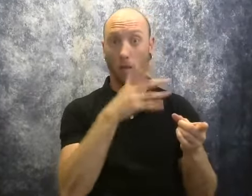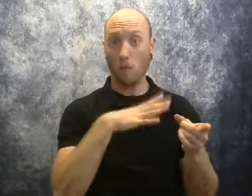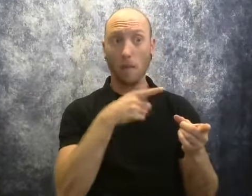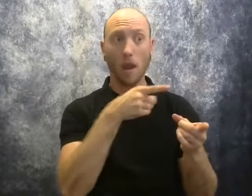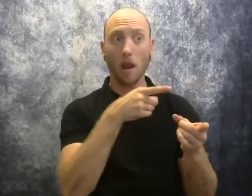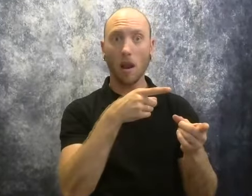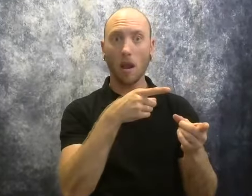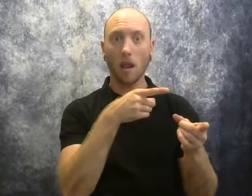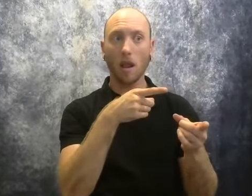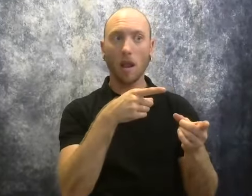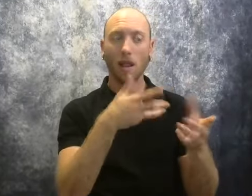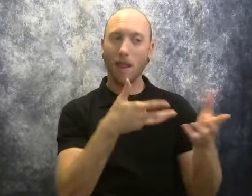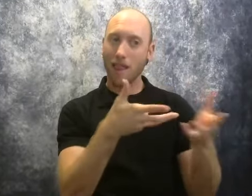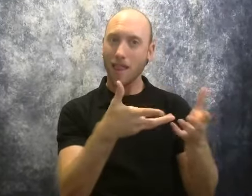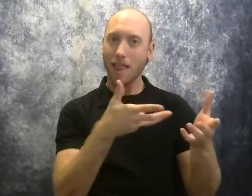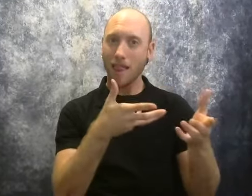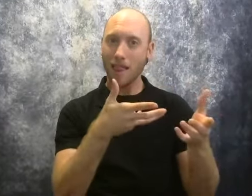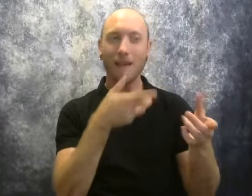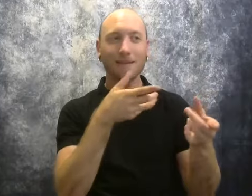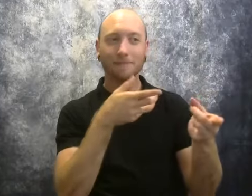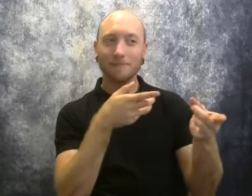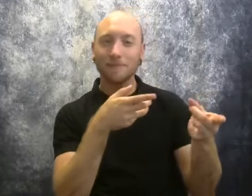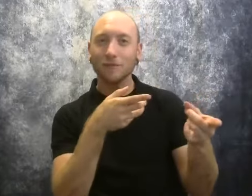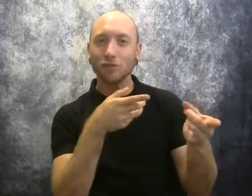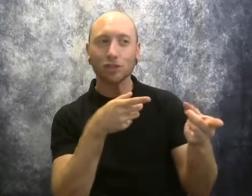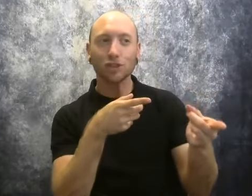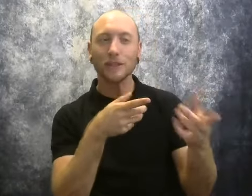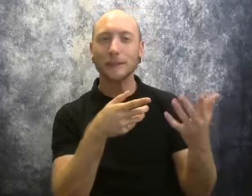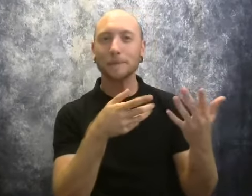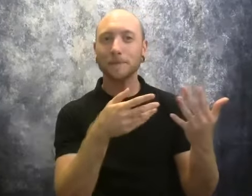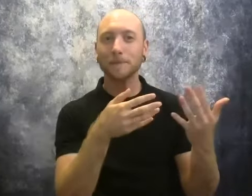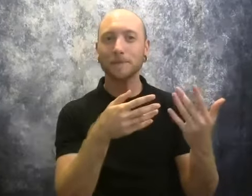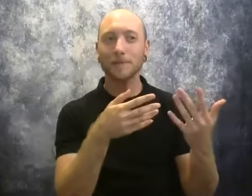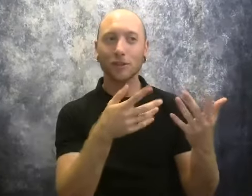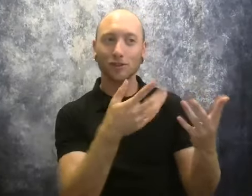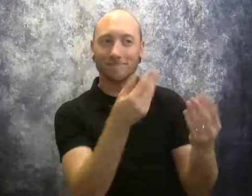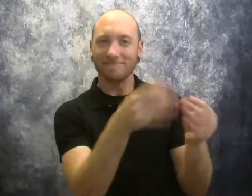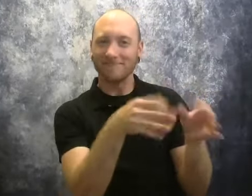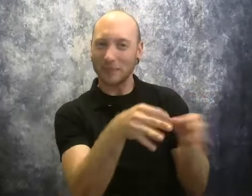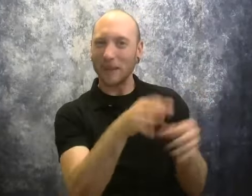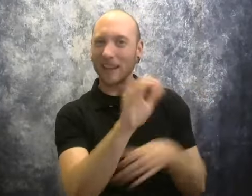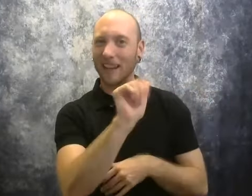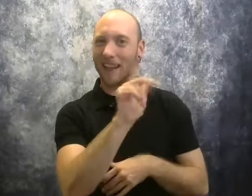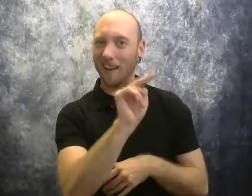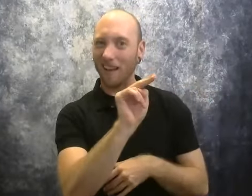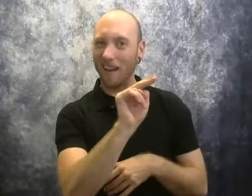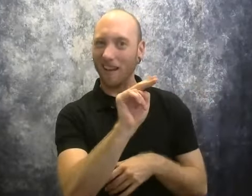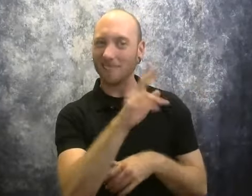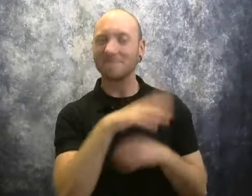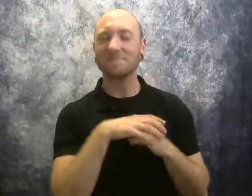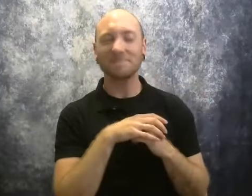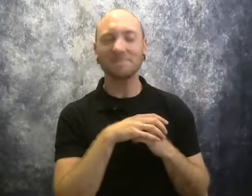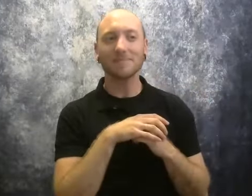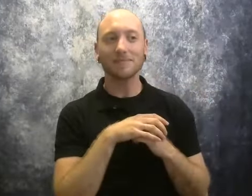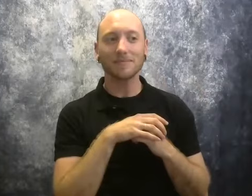I meeting Gwen and sharing, or was talking to her, because she was trying to encourage me to Al-Anon,